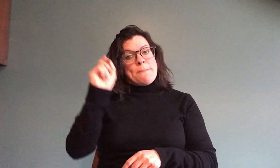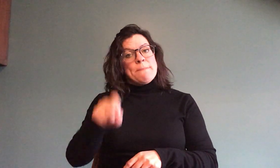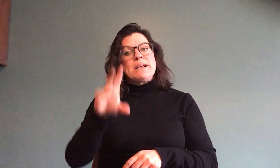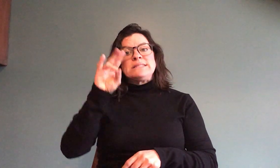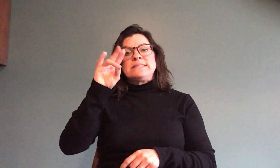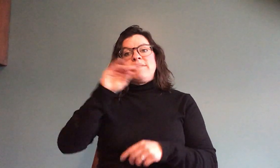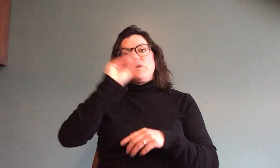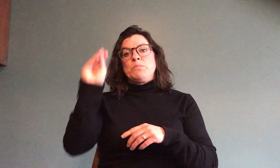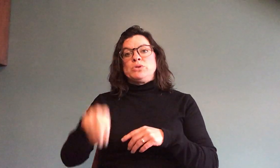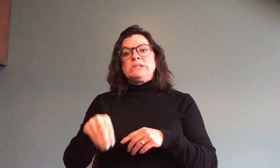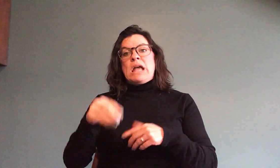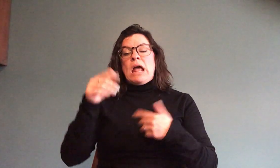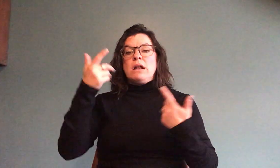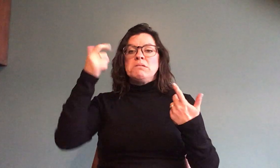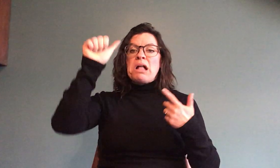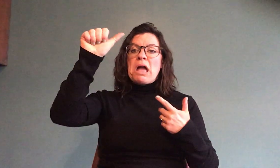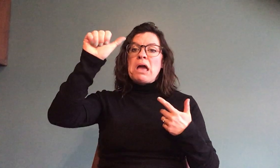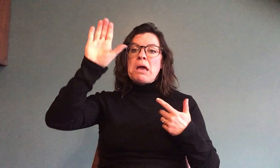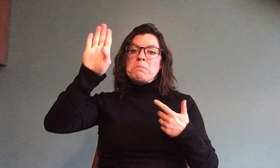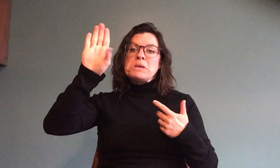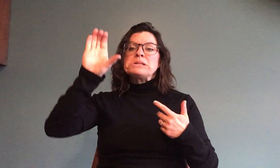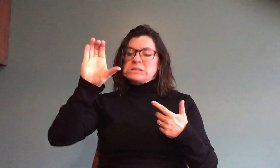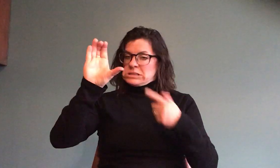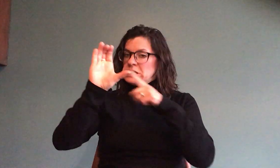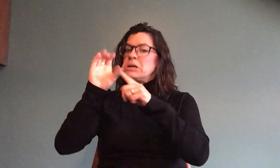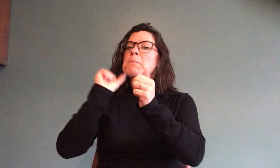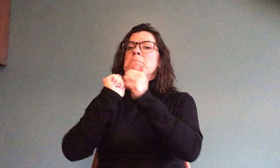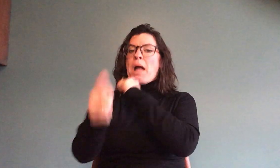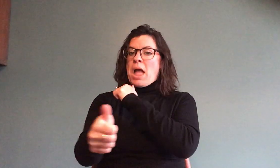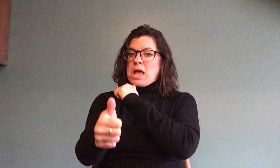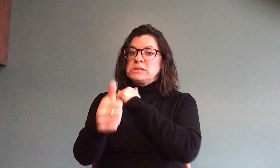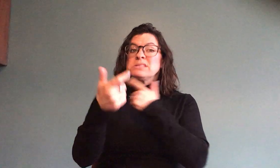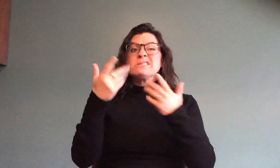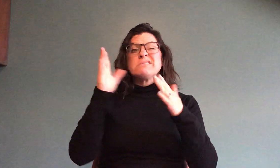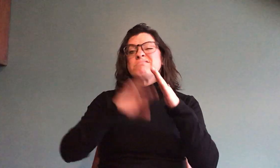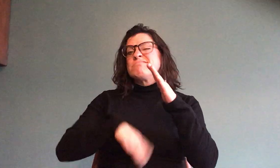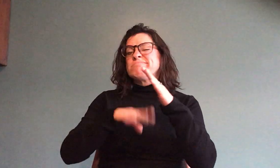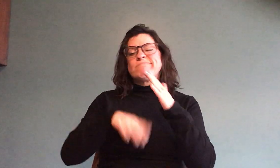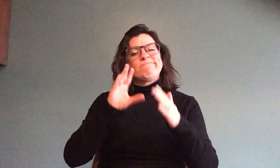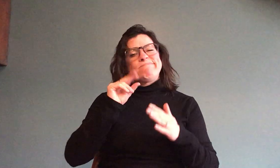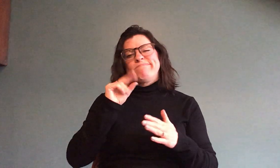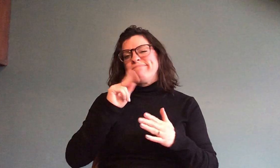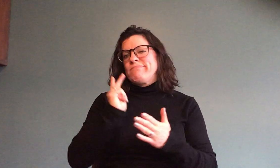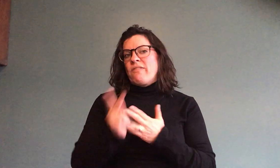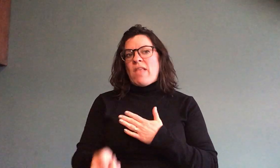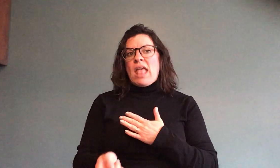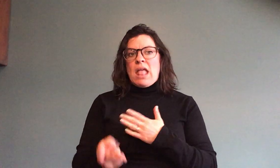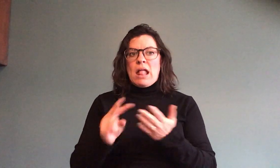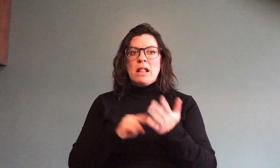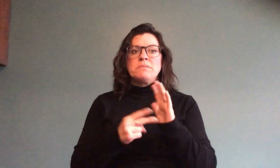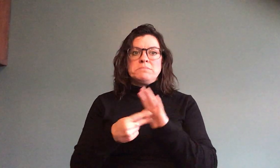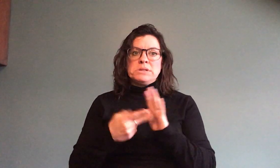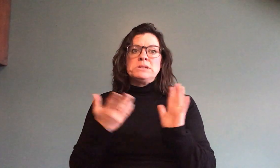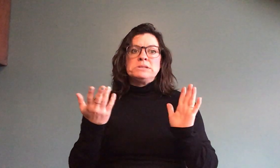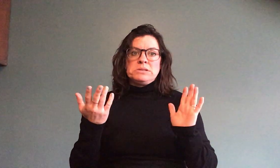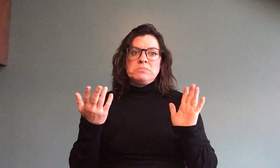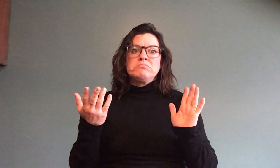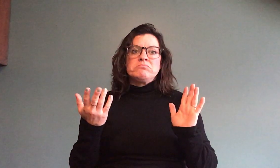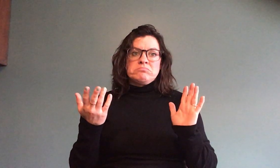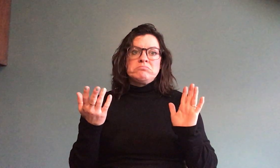Okay, I believe for you, Megan, this is the only one you need. So we will do everything we can to help you get your